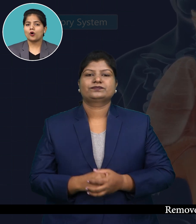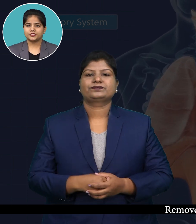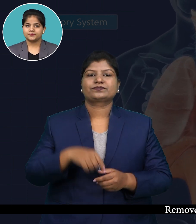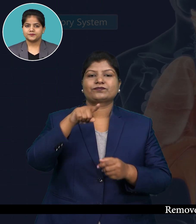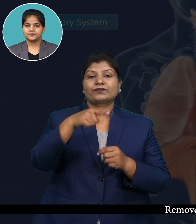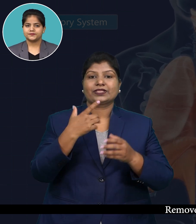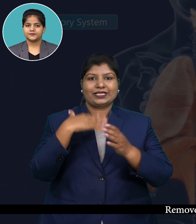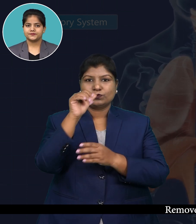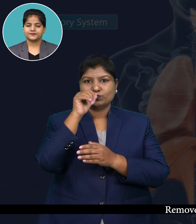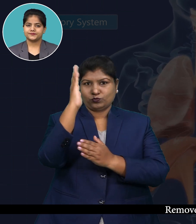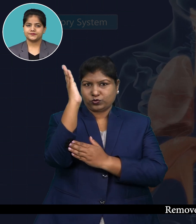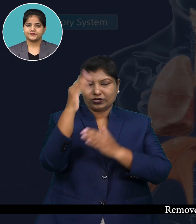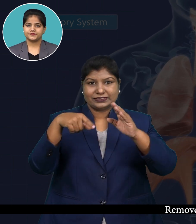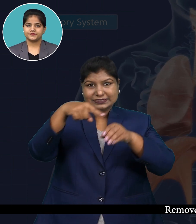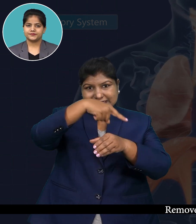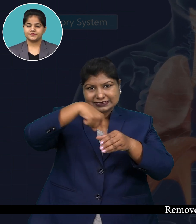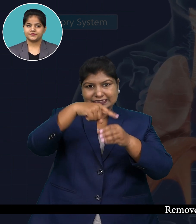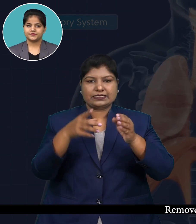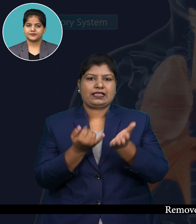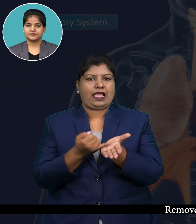Remove the bottom.